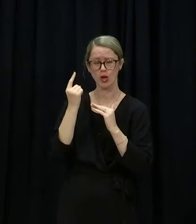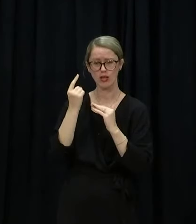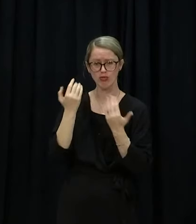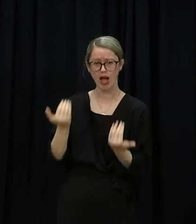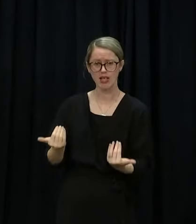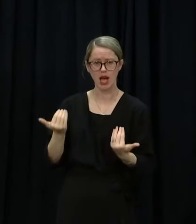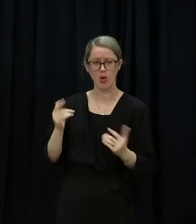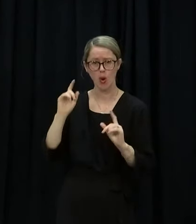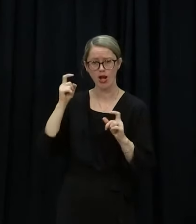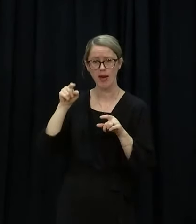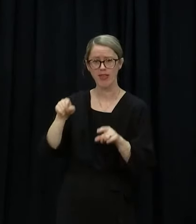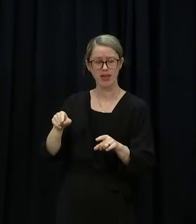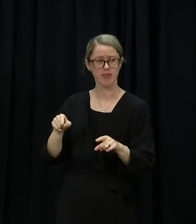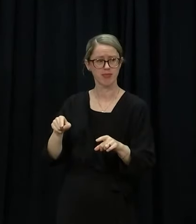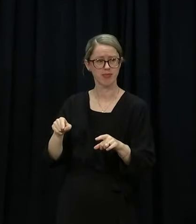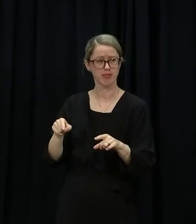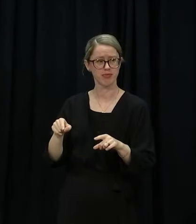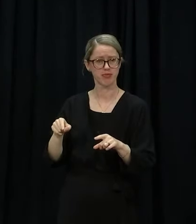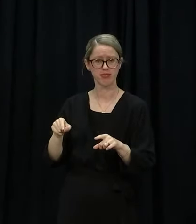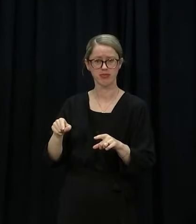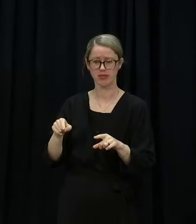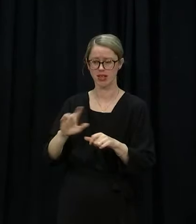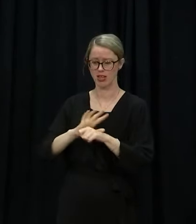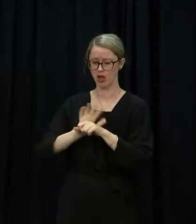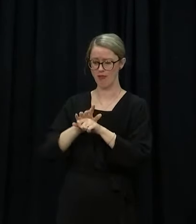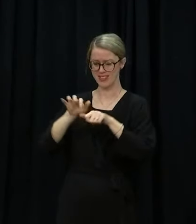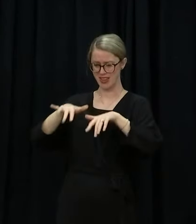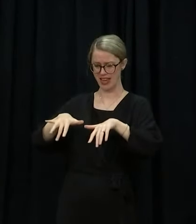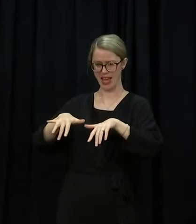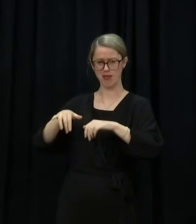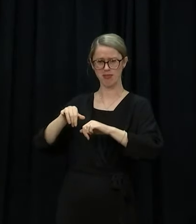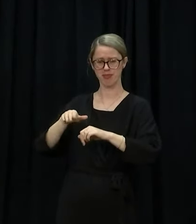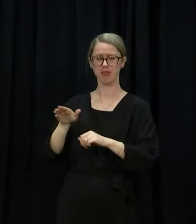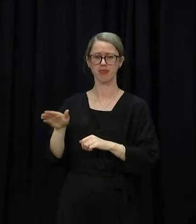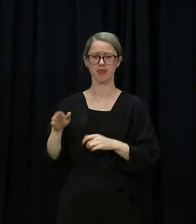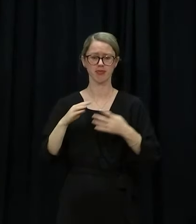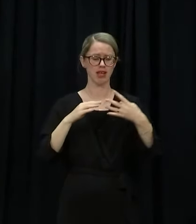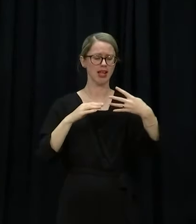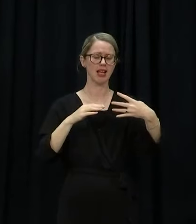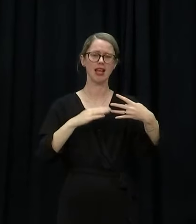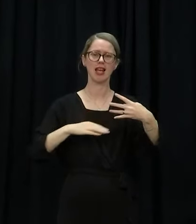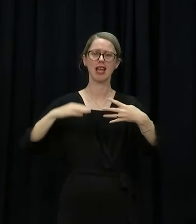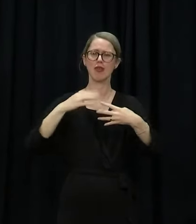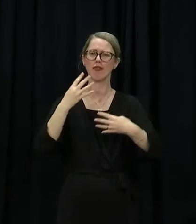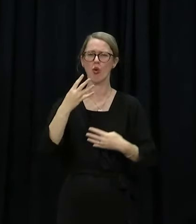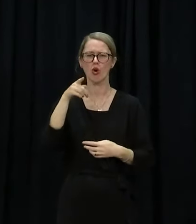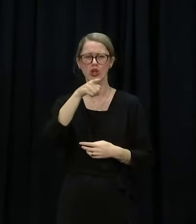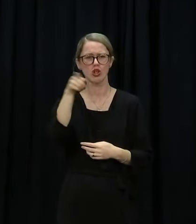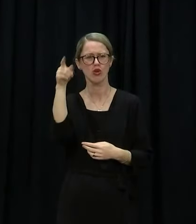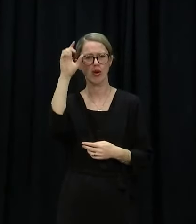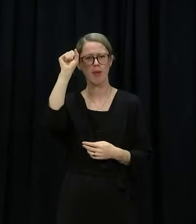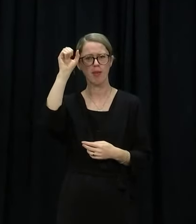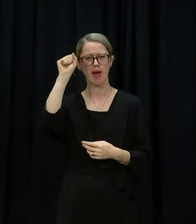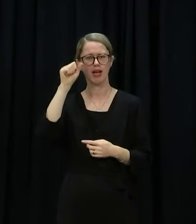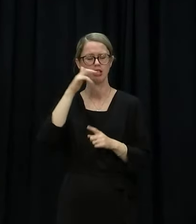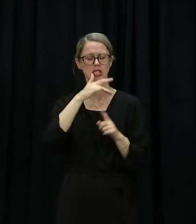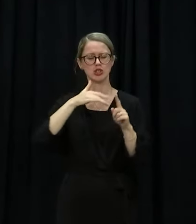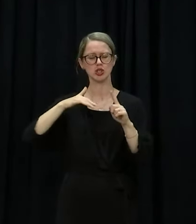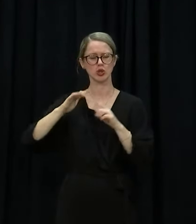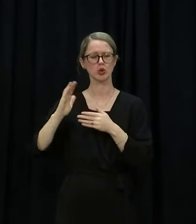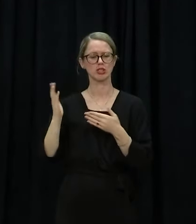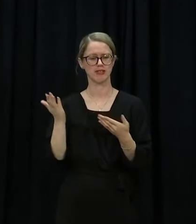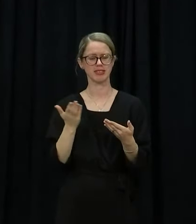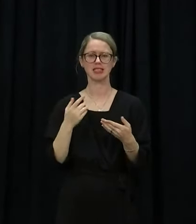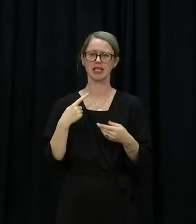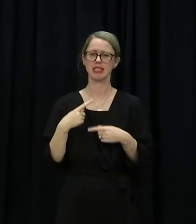now, and Yes. the virus is there? So in level 4, you'll remember that in level 4, our social services